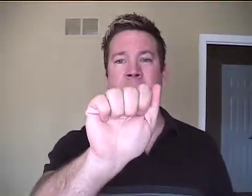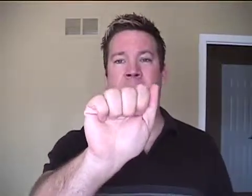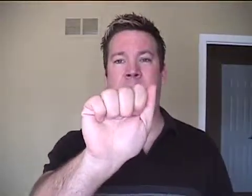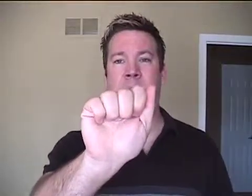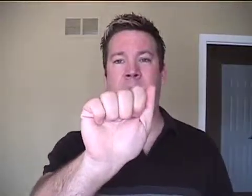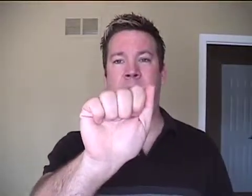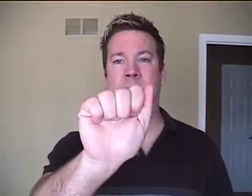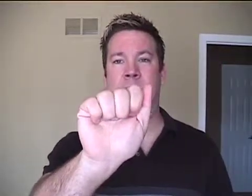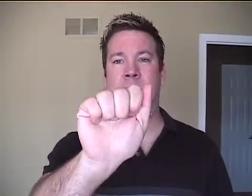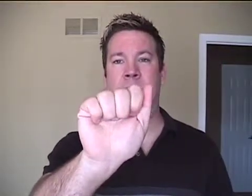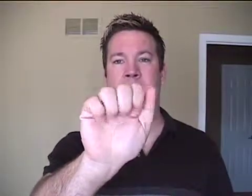A,